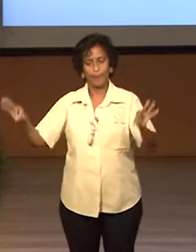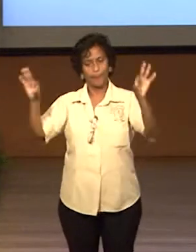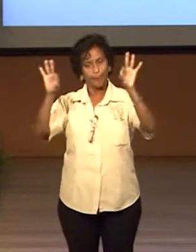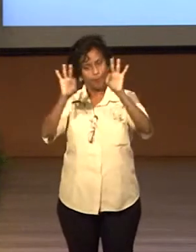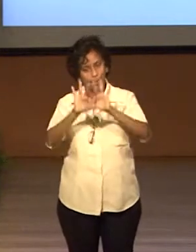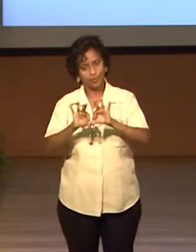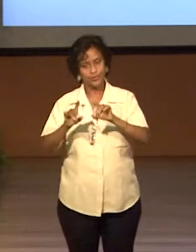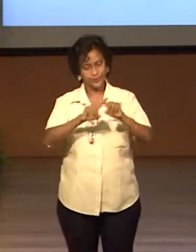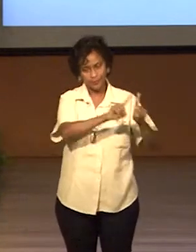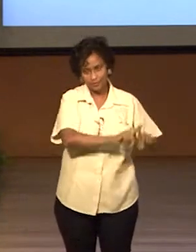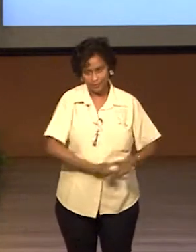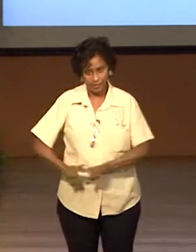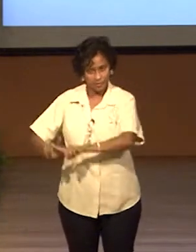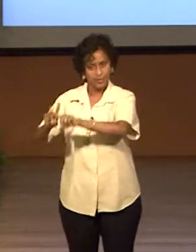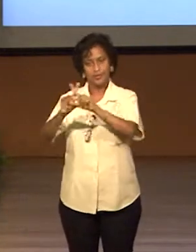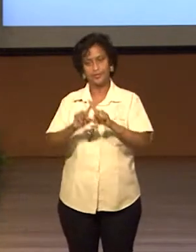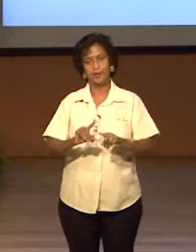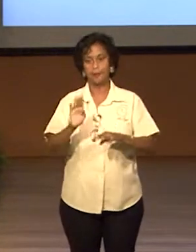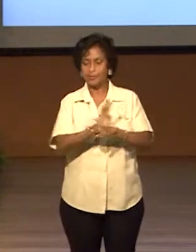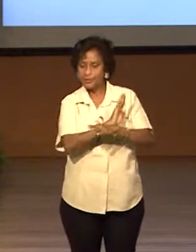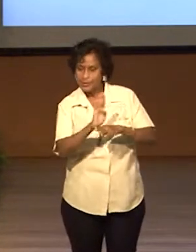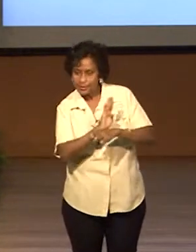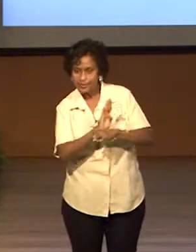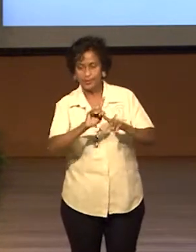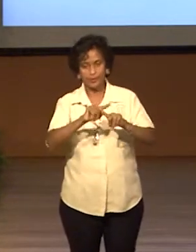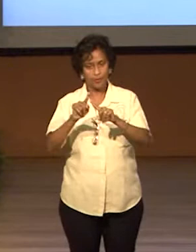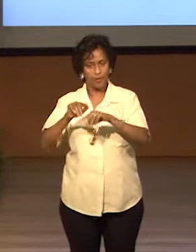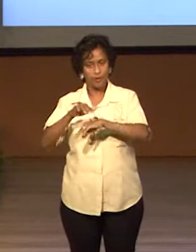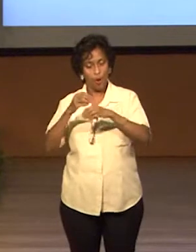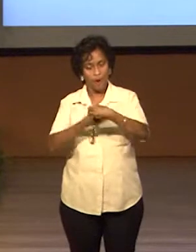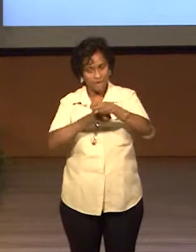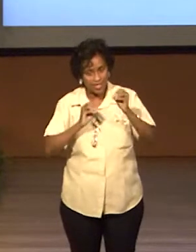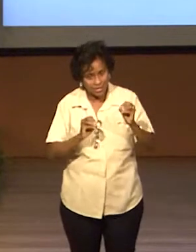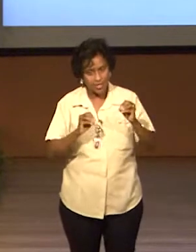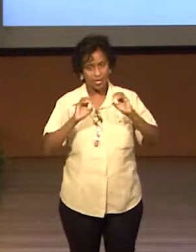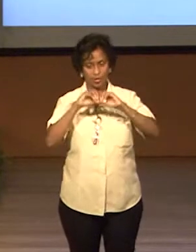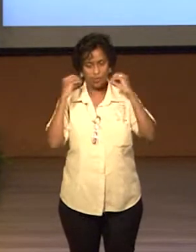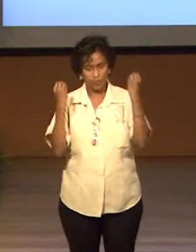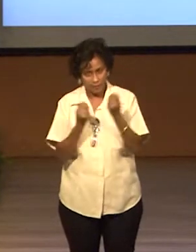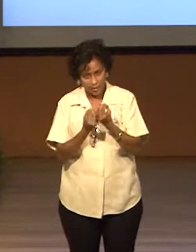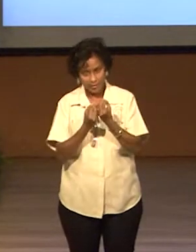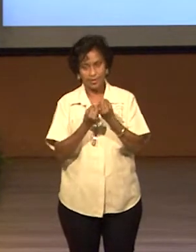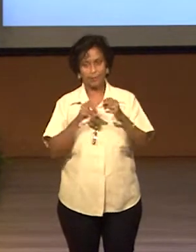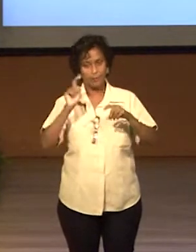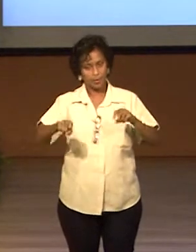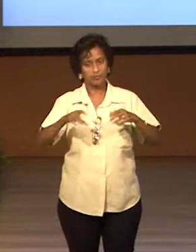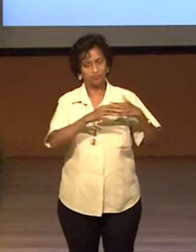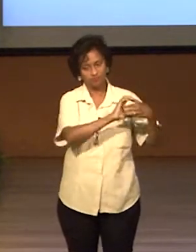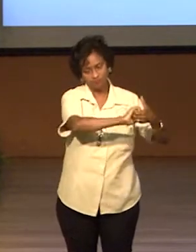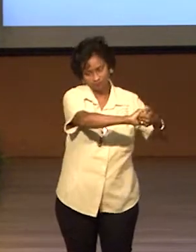organizations representing people with whatever disorder engage in partnership with the